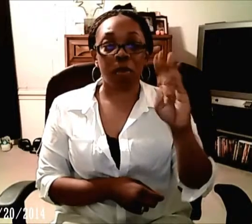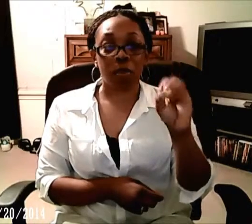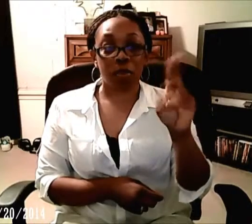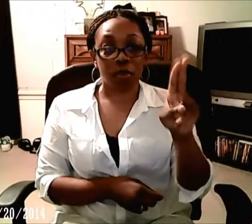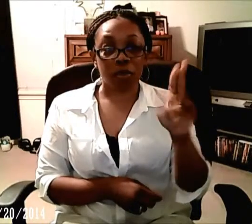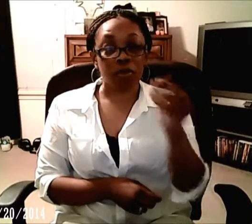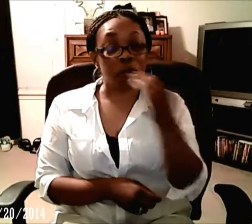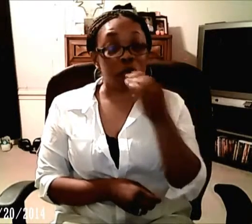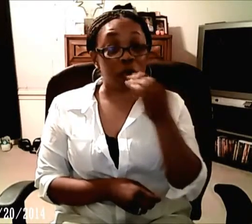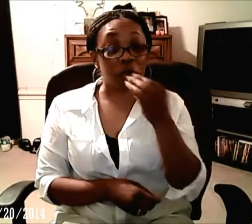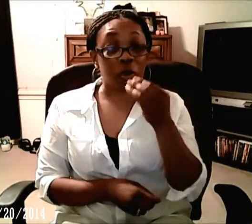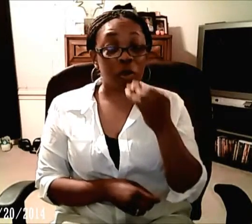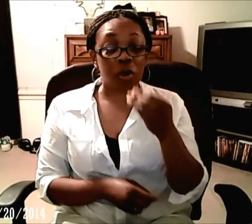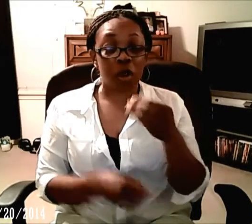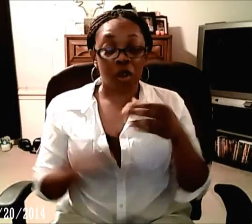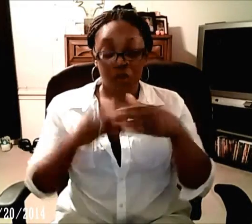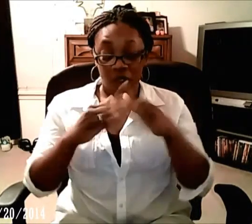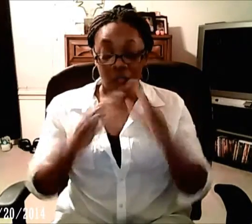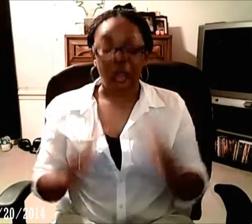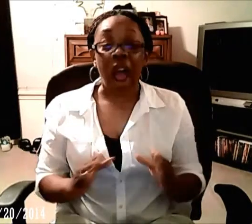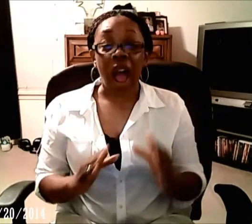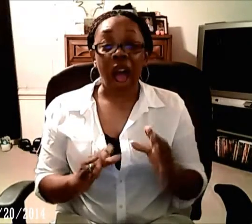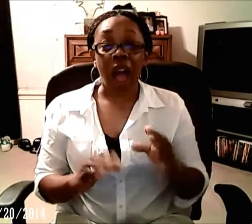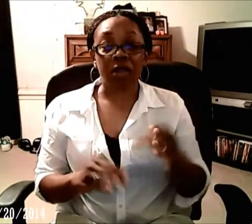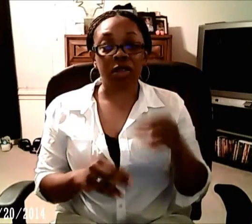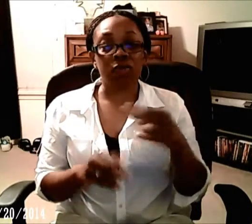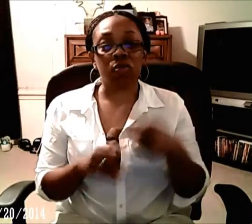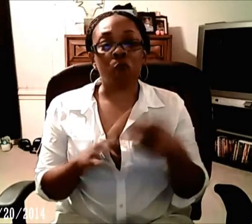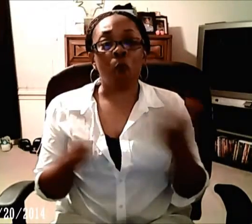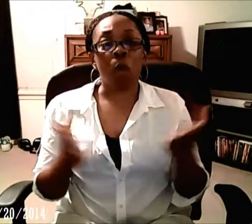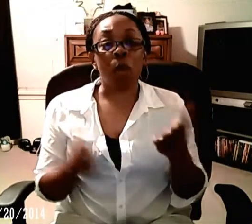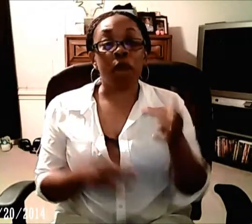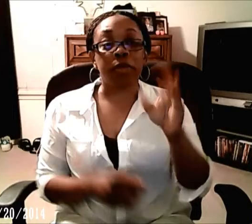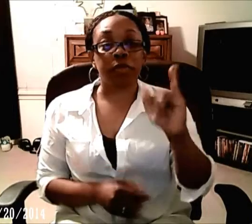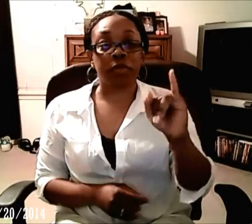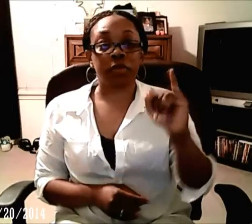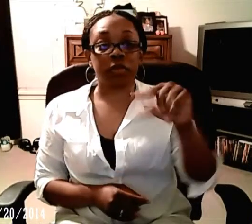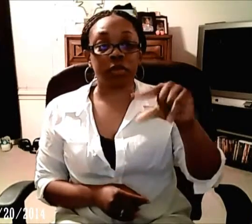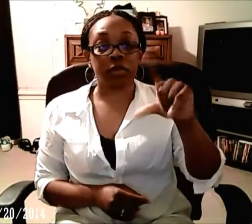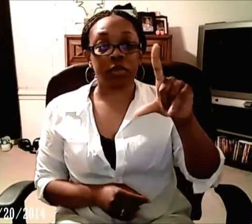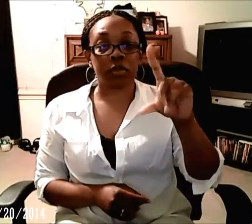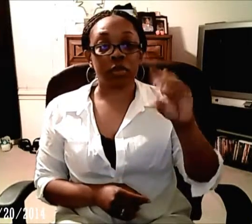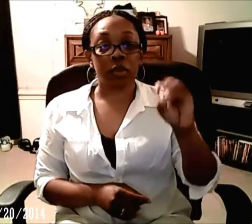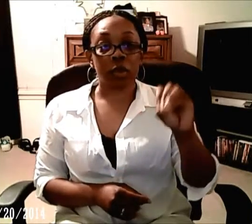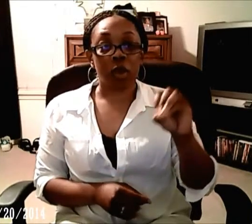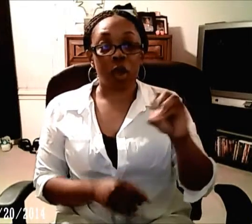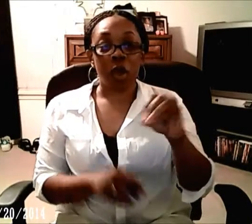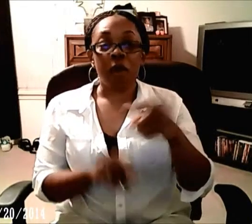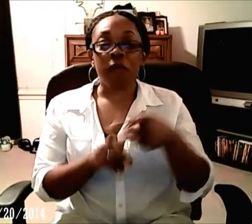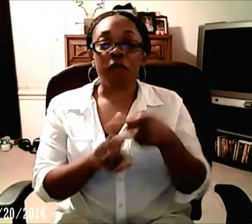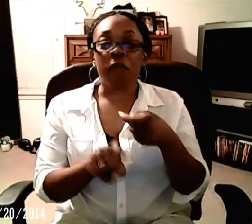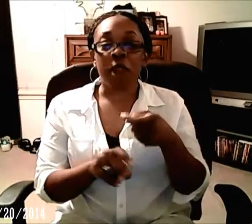main shelter is their igloos, which are made out of ice, because that's the resource they have for